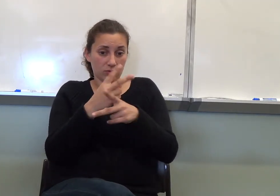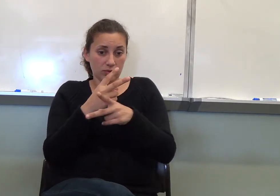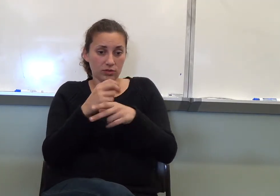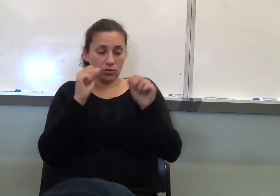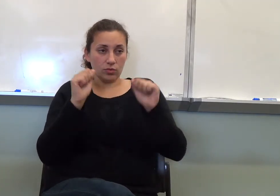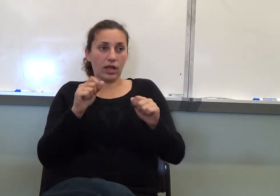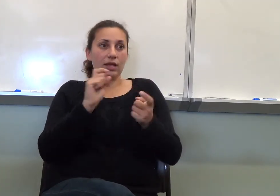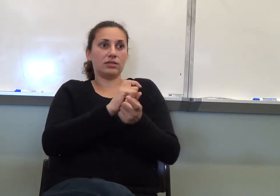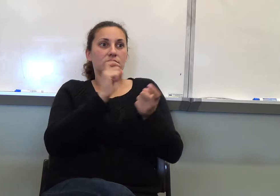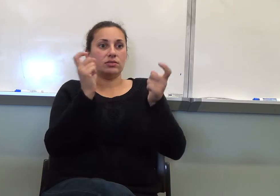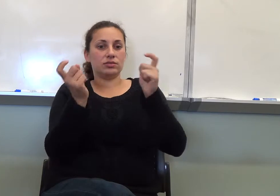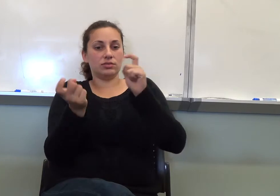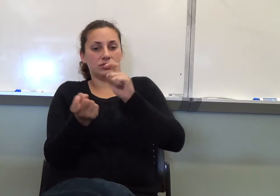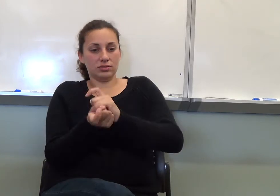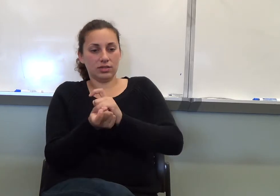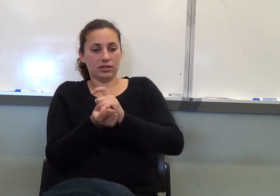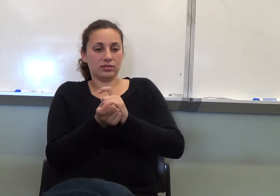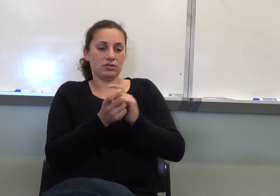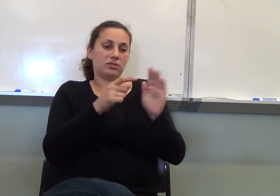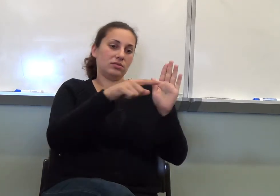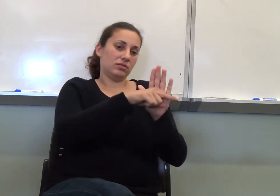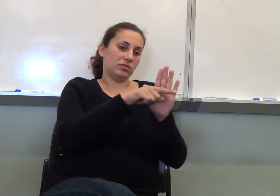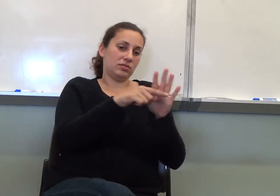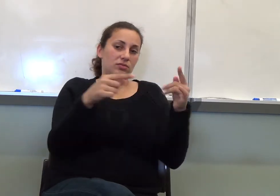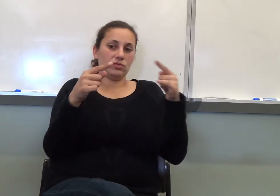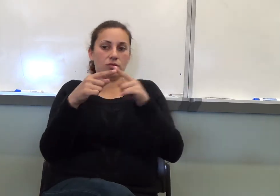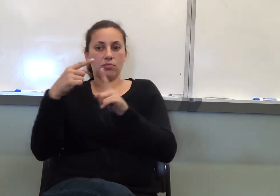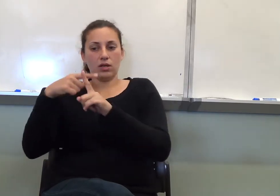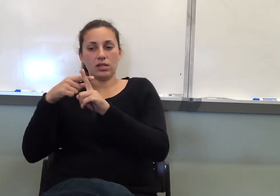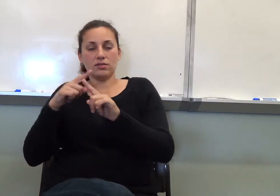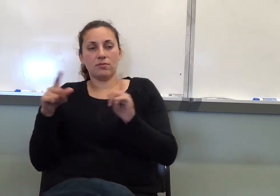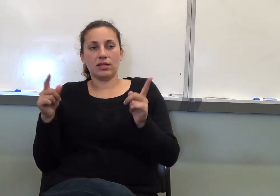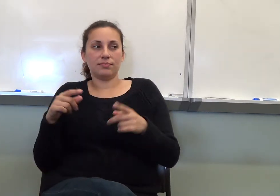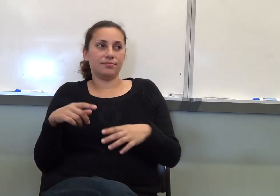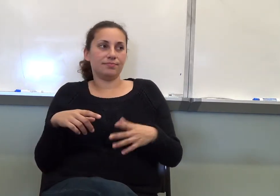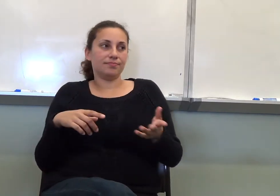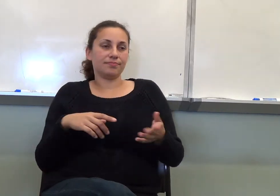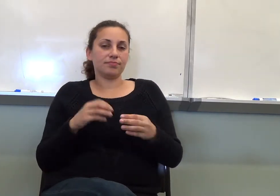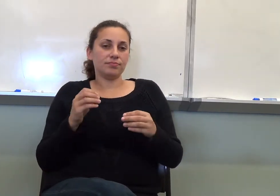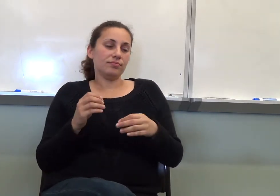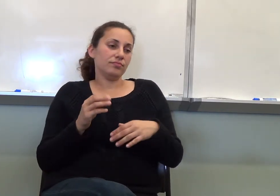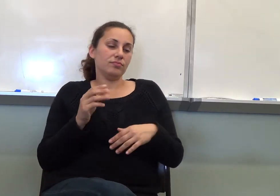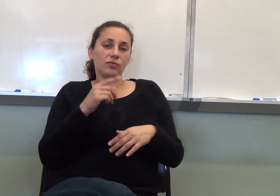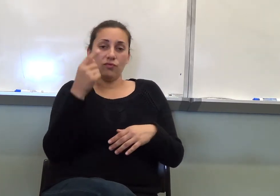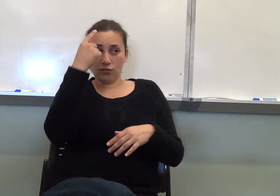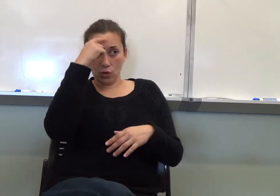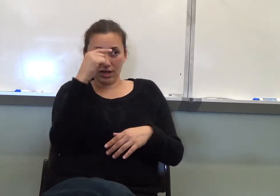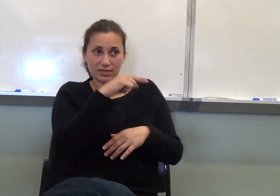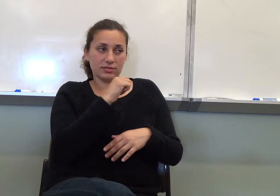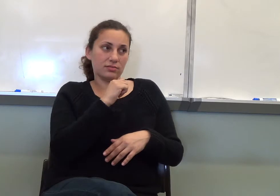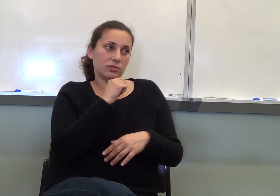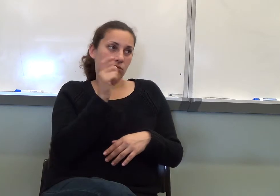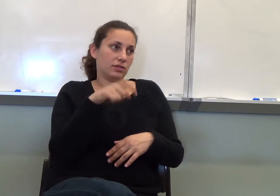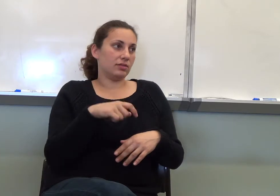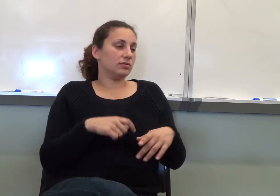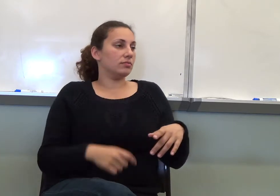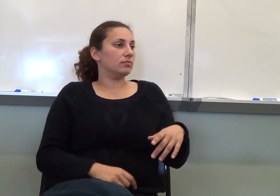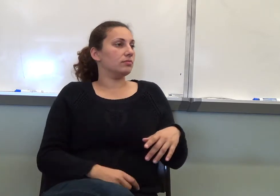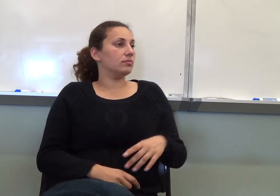It goes both ways, though. You can go back and forth. Why can't you divide 0.9 by 0.9 and 7.6